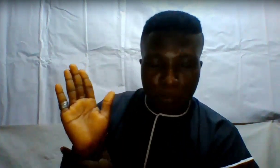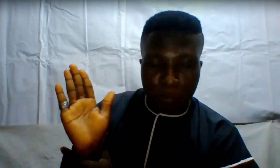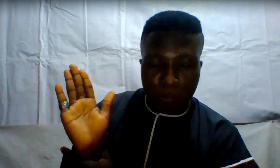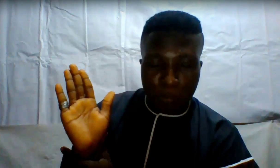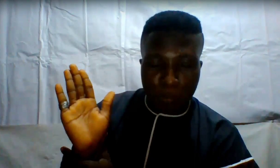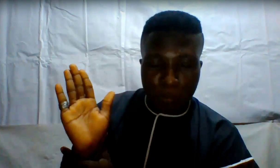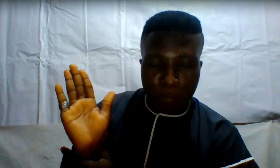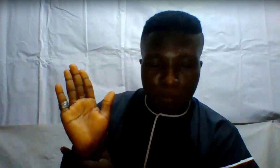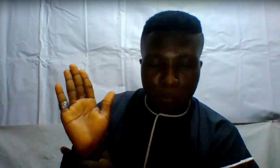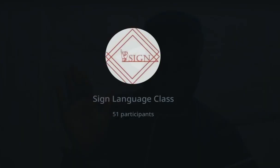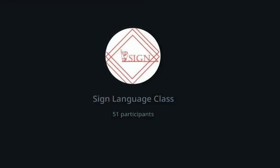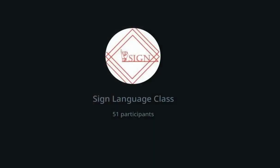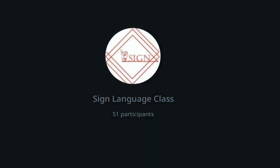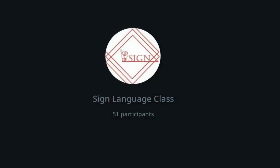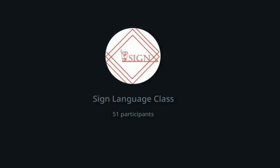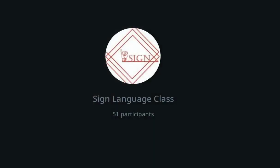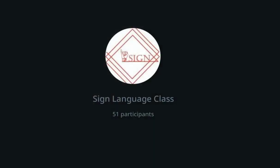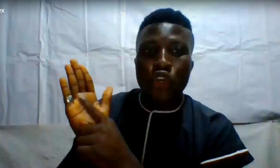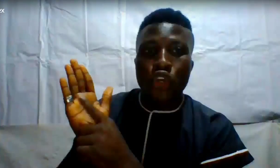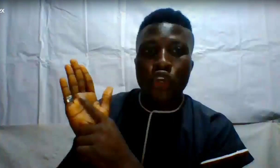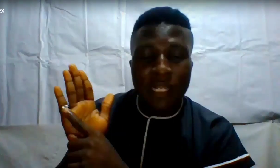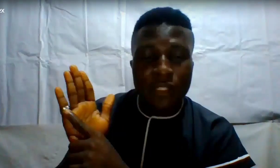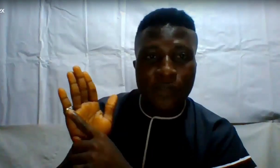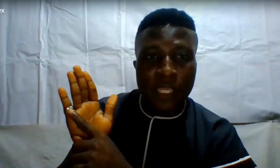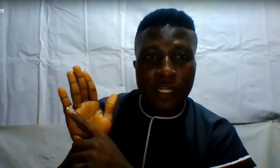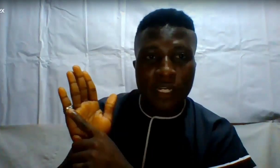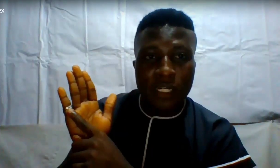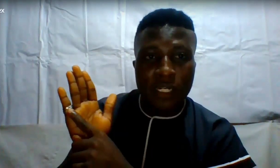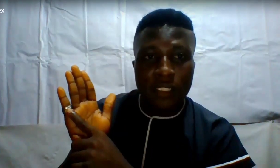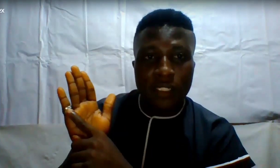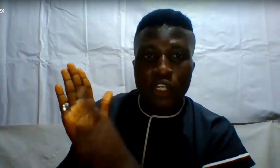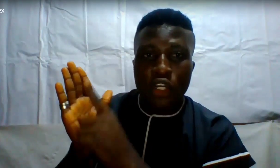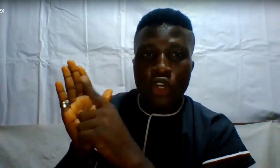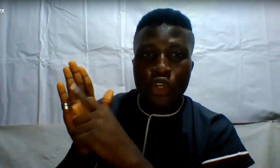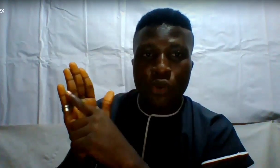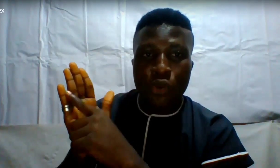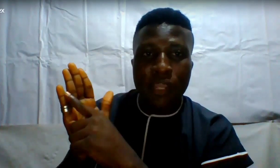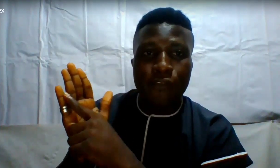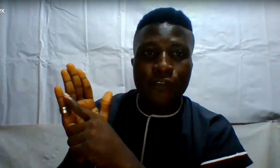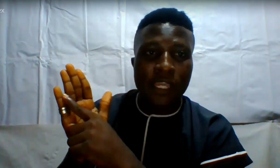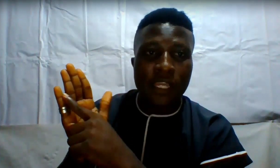Your little finger, your ring finger comes down.